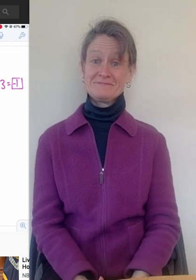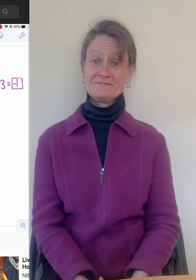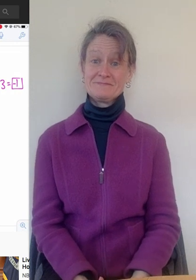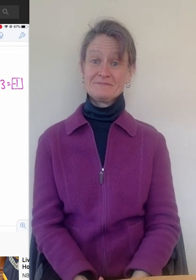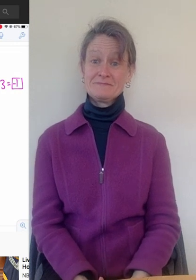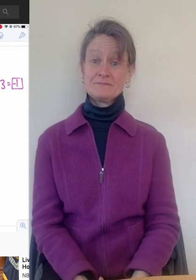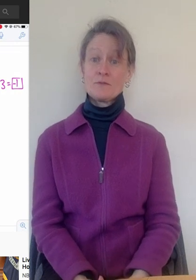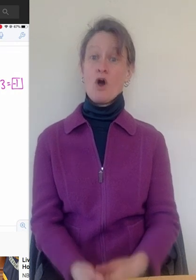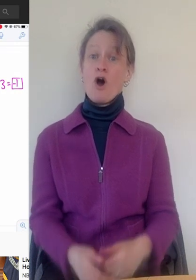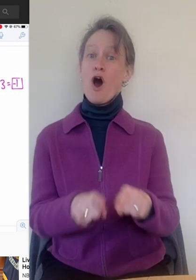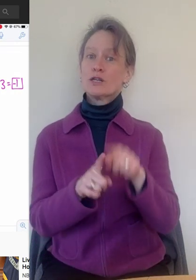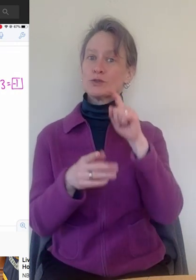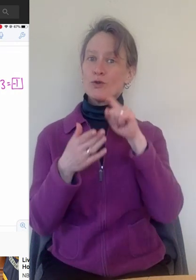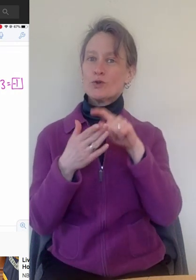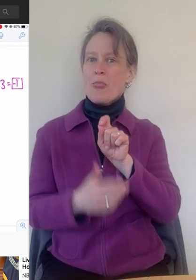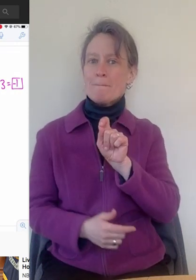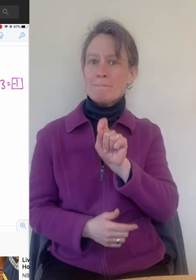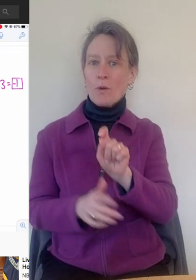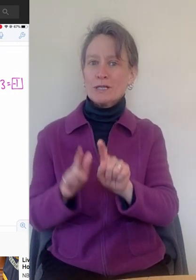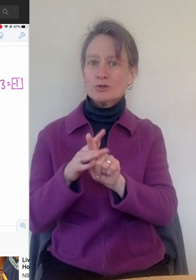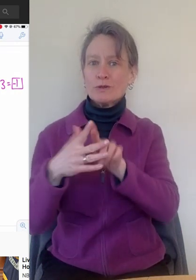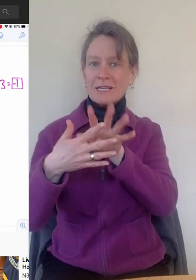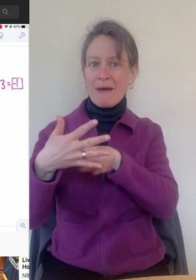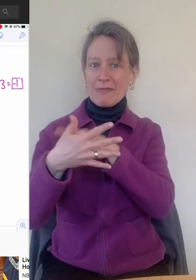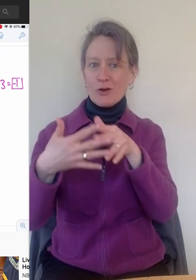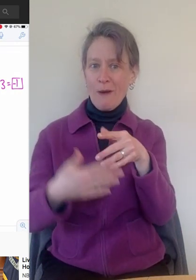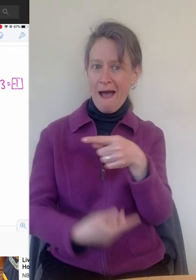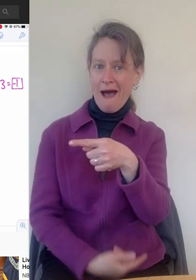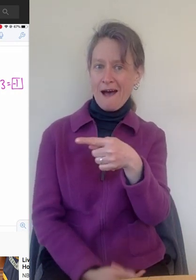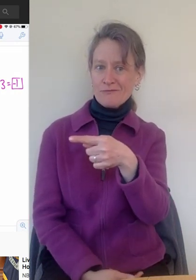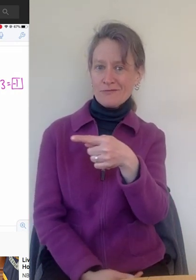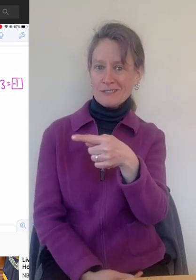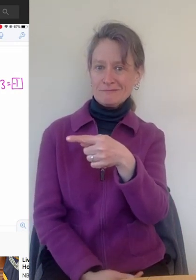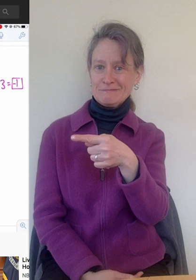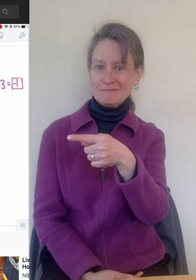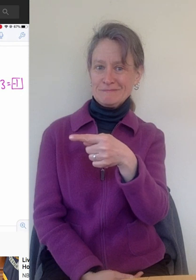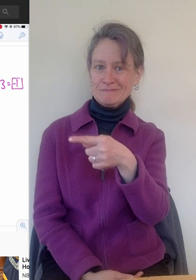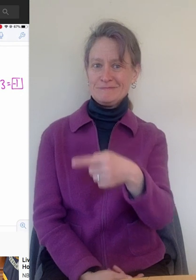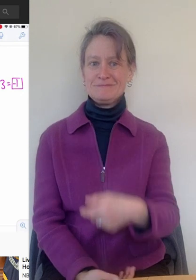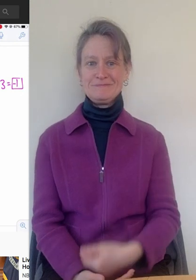And you should see the point appear on your graph as well.